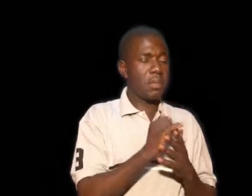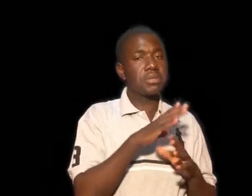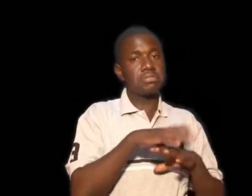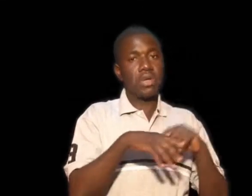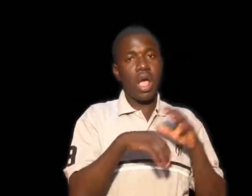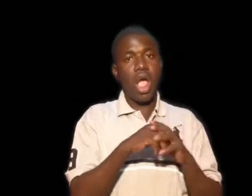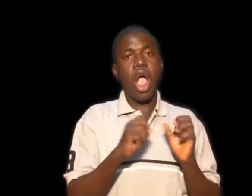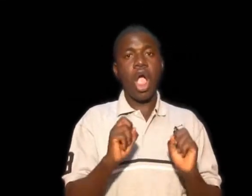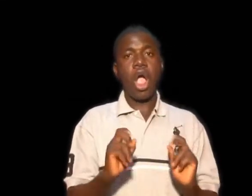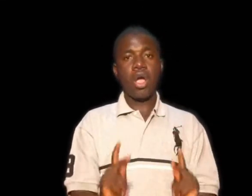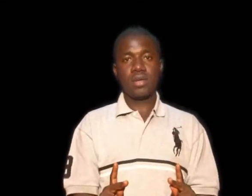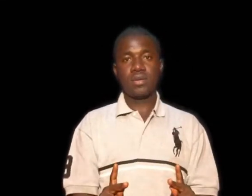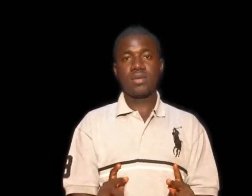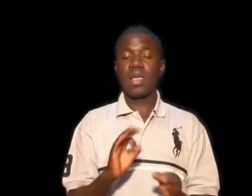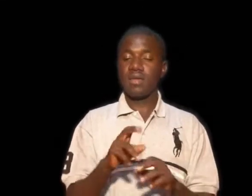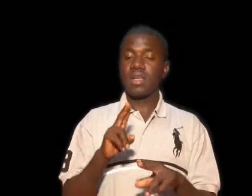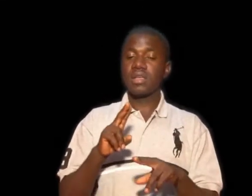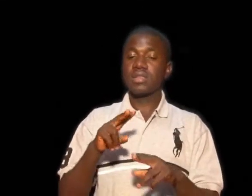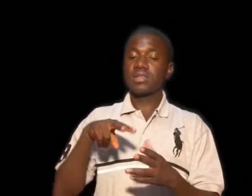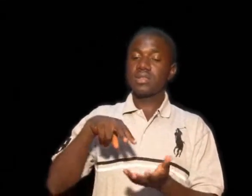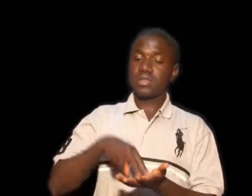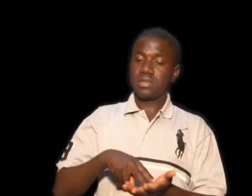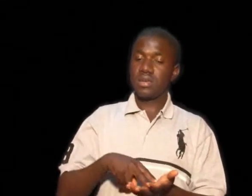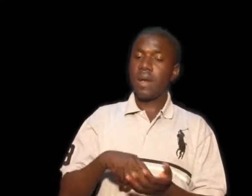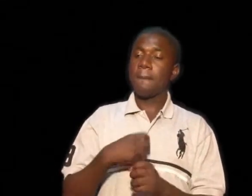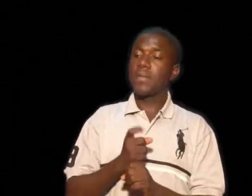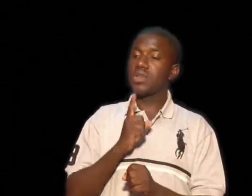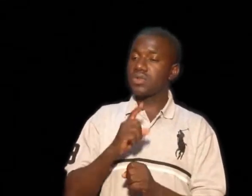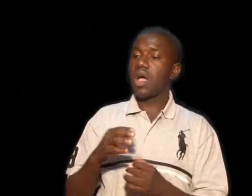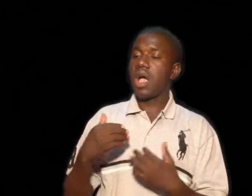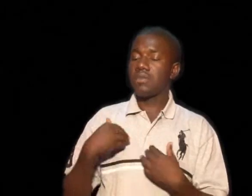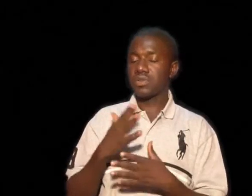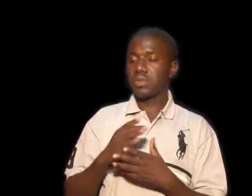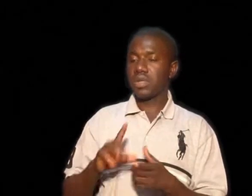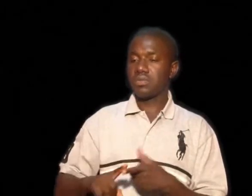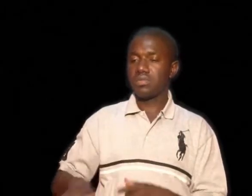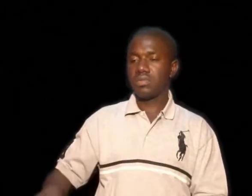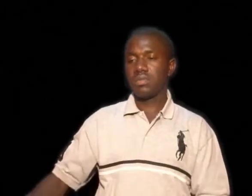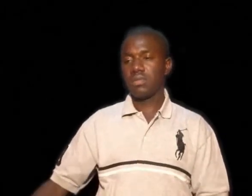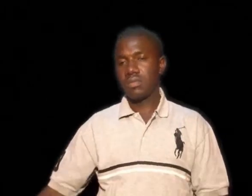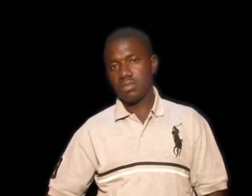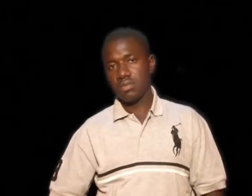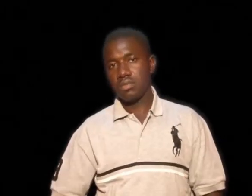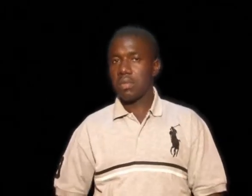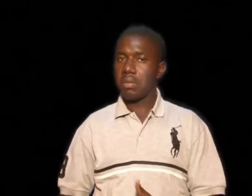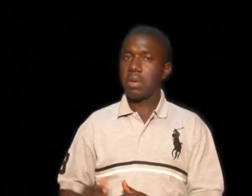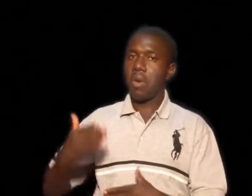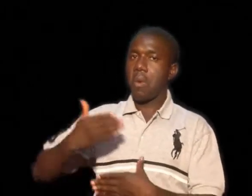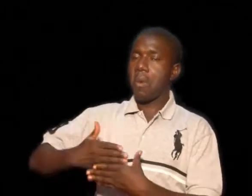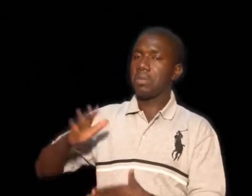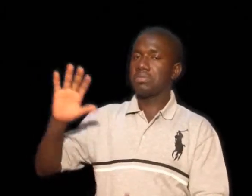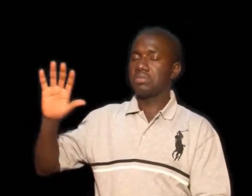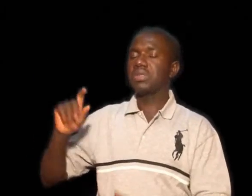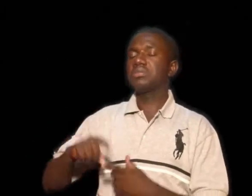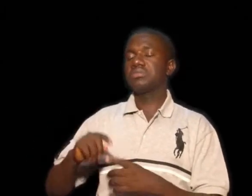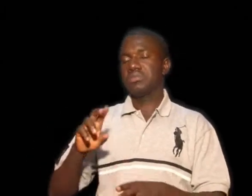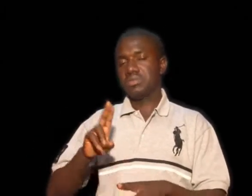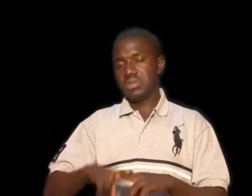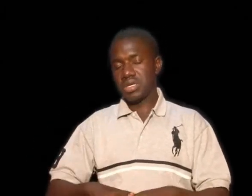safely situated. If they are standing, make sure they have something to place their hand on, like a wall, a chair, or a